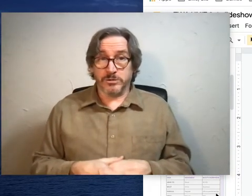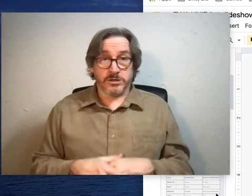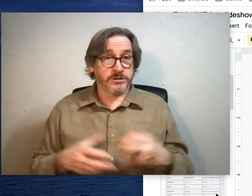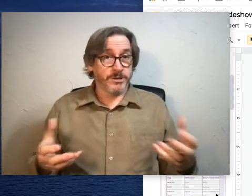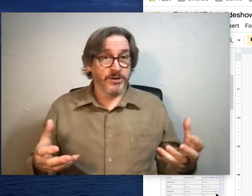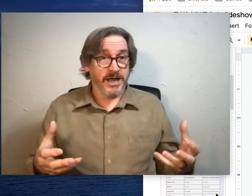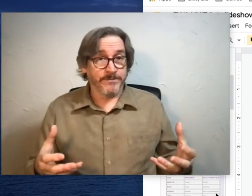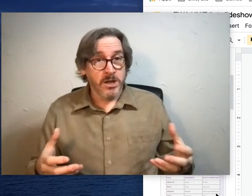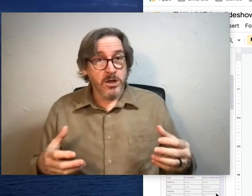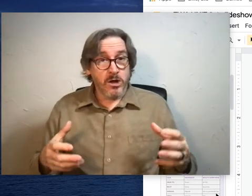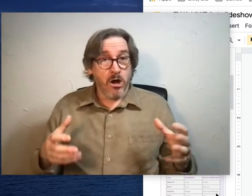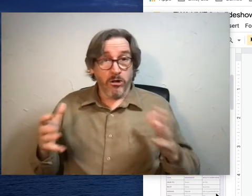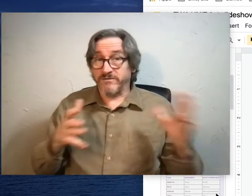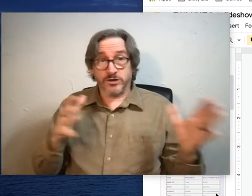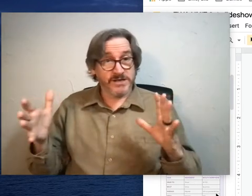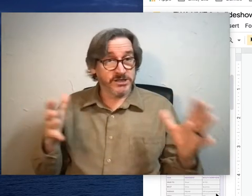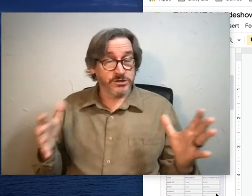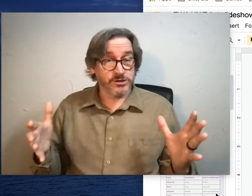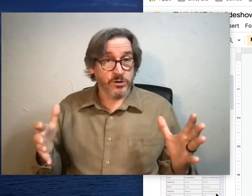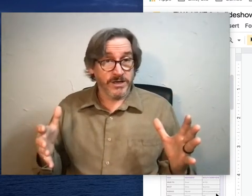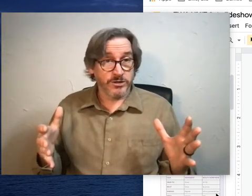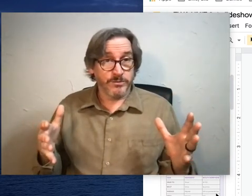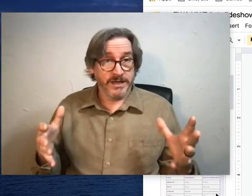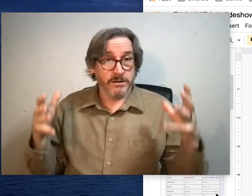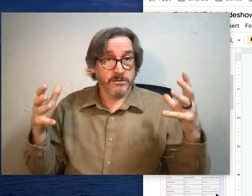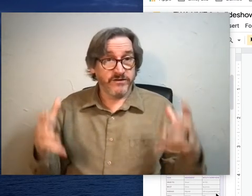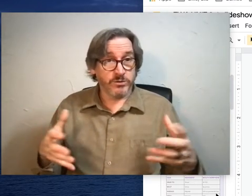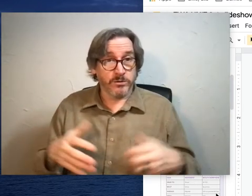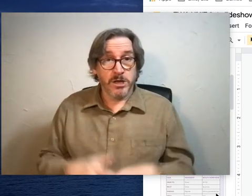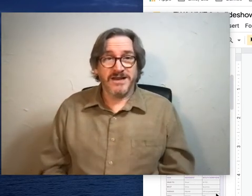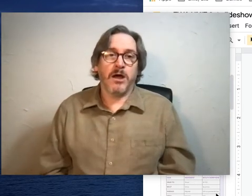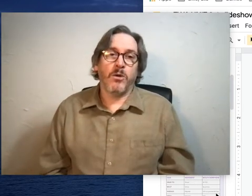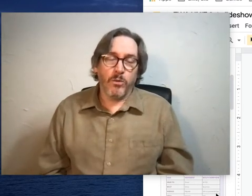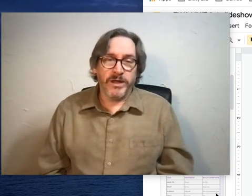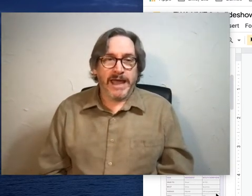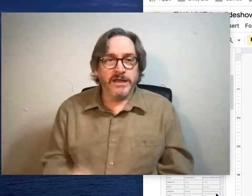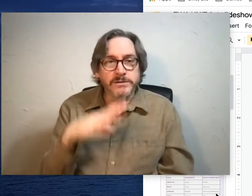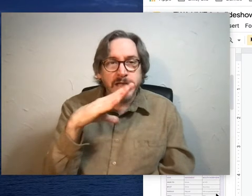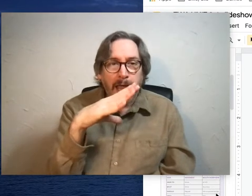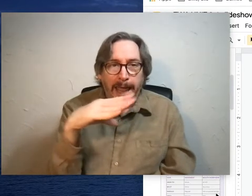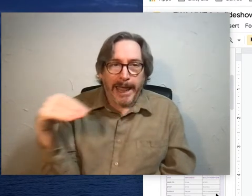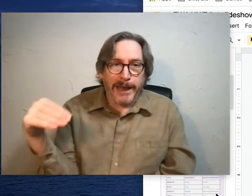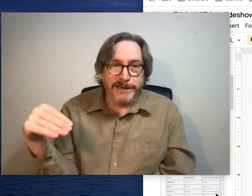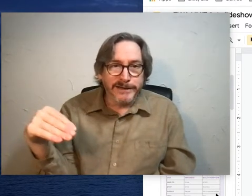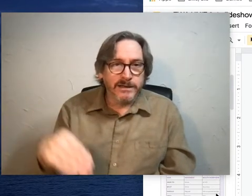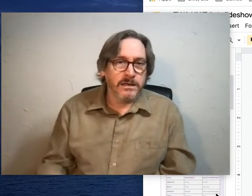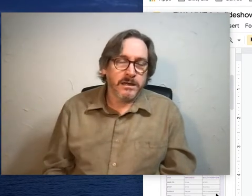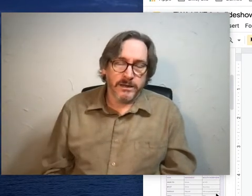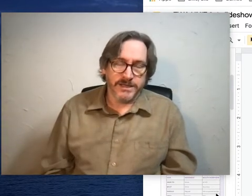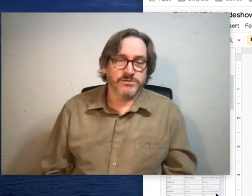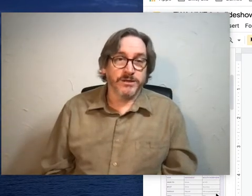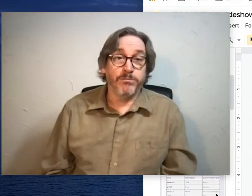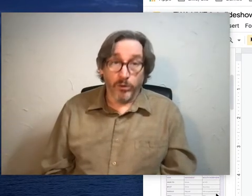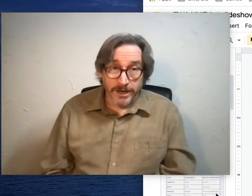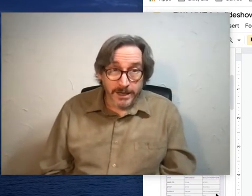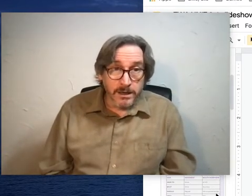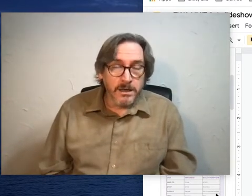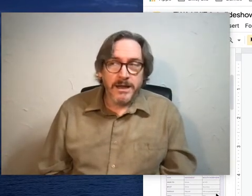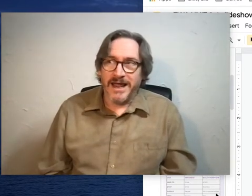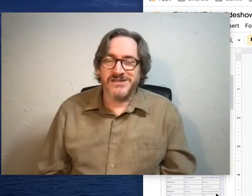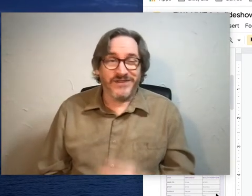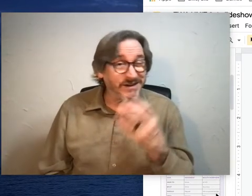to communicate, all of our transitions are going to be visual. Now, we can use and like it's really